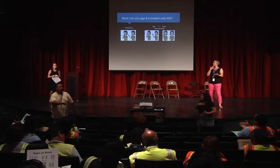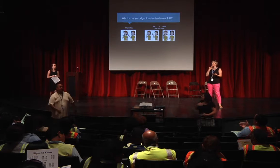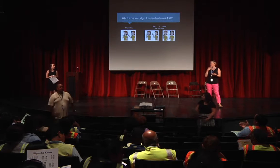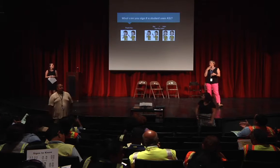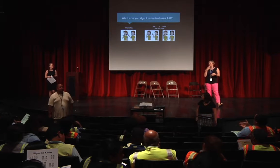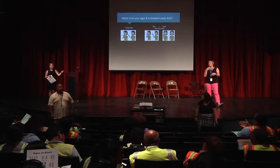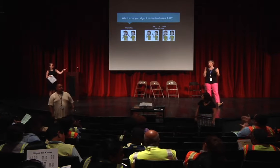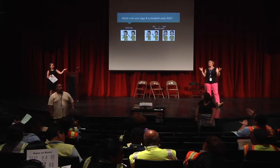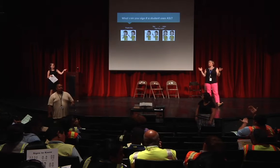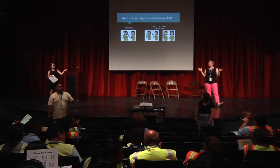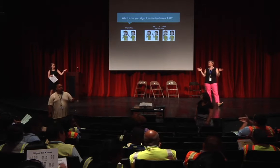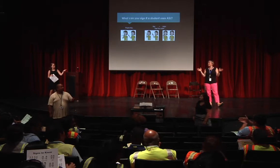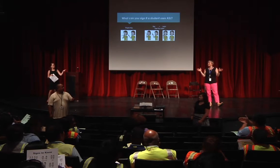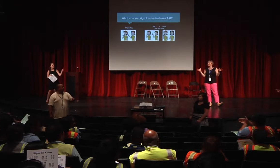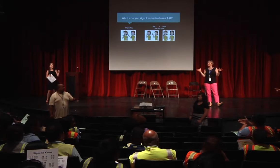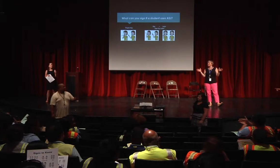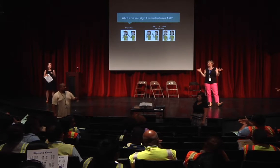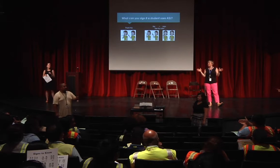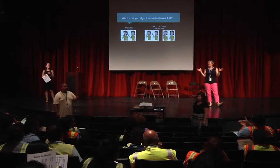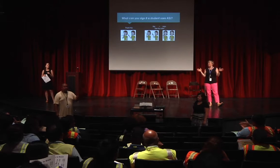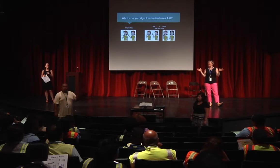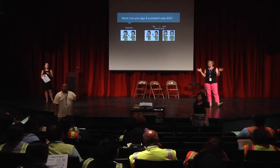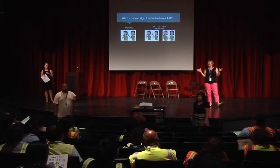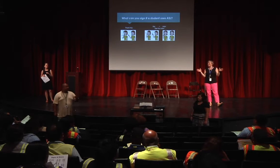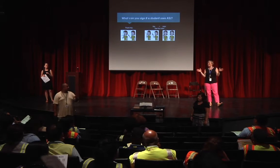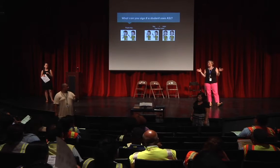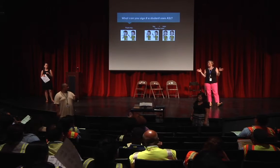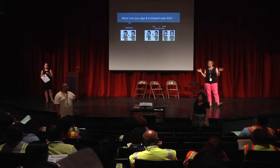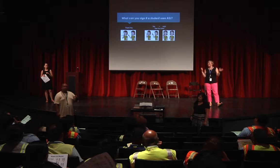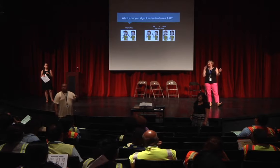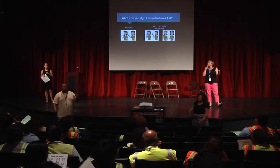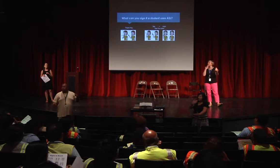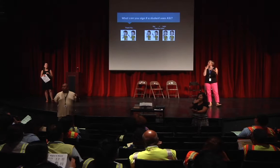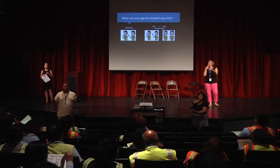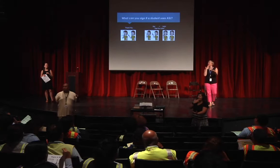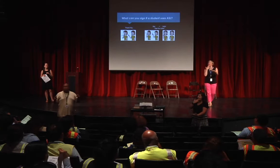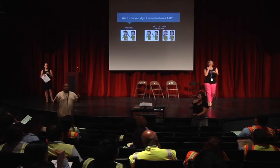Okay, so no good. Did you know good? Right? That's important.